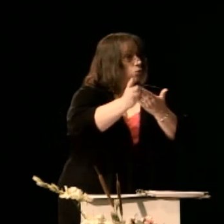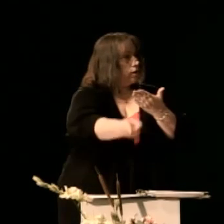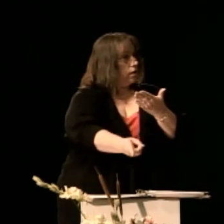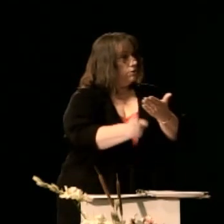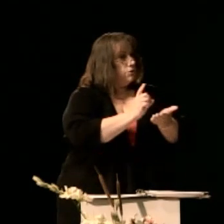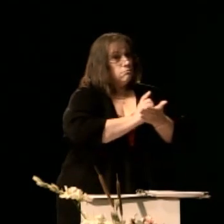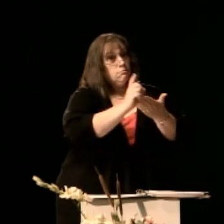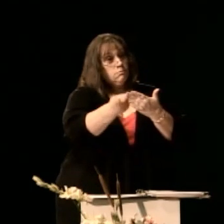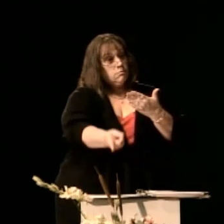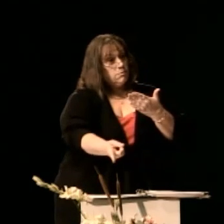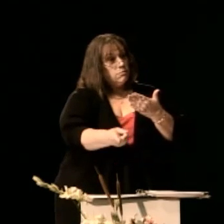Weekend?